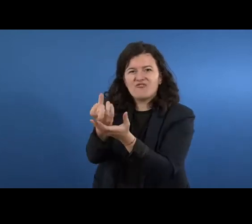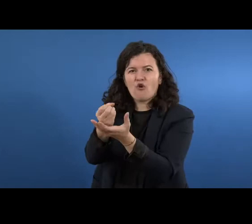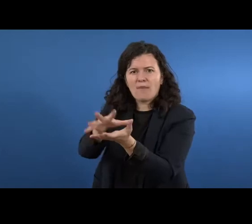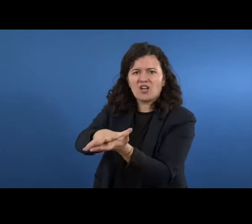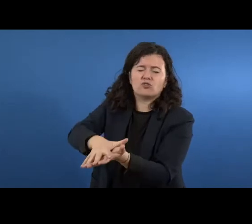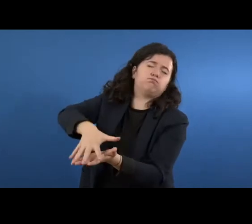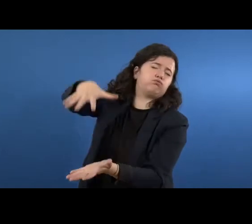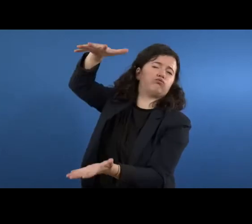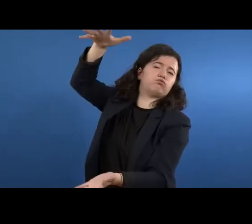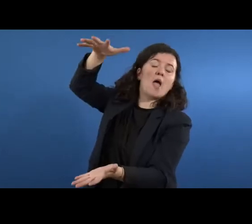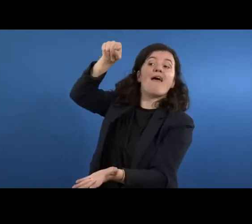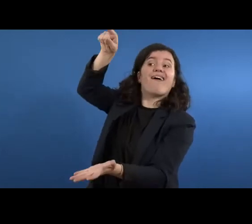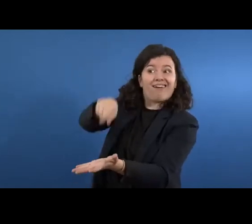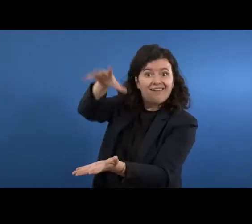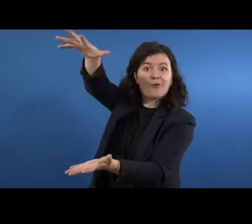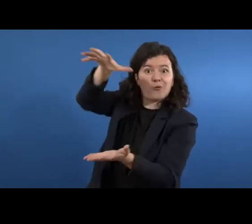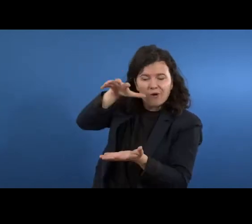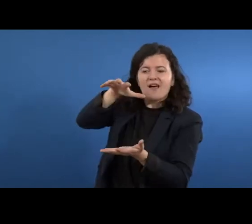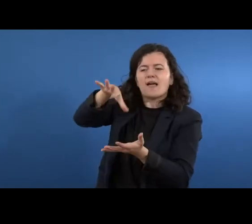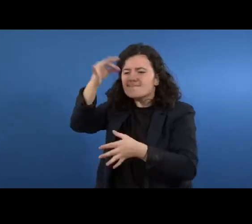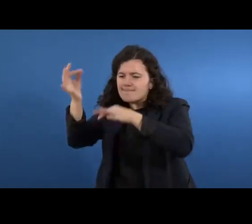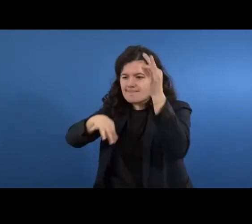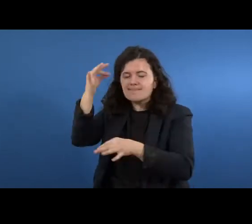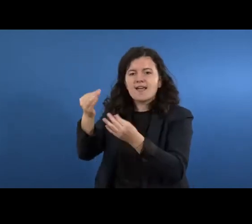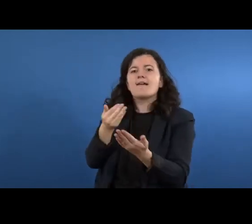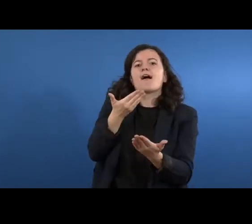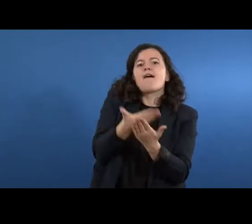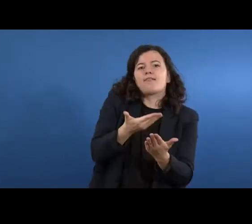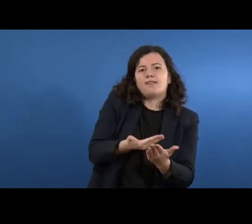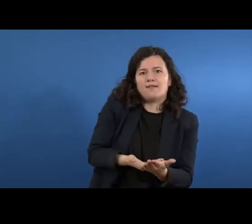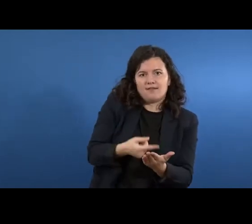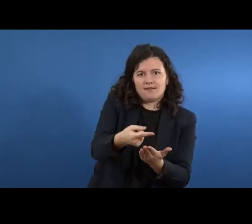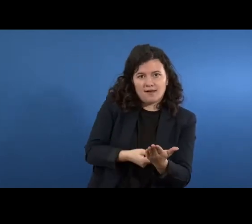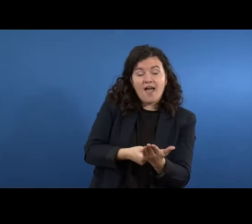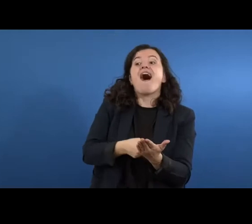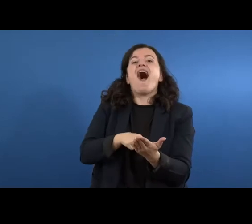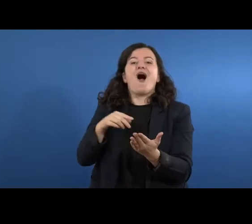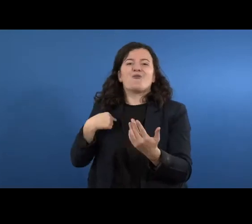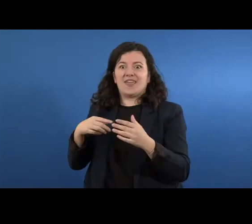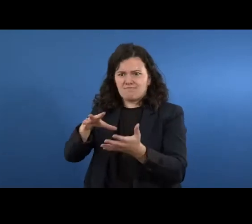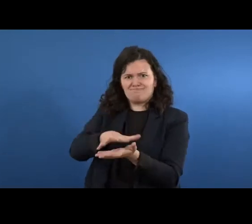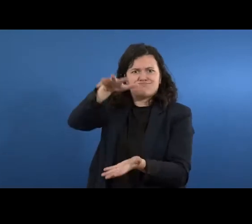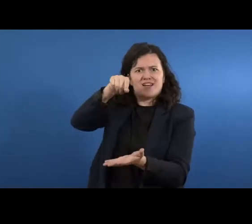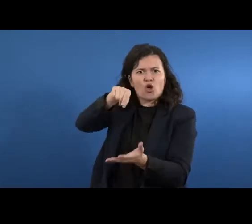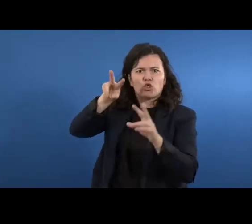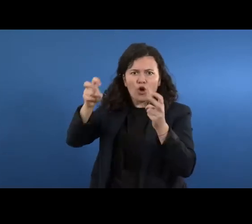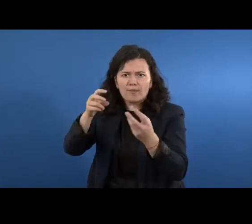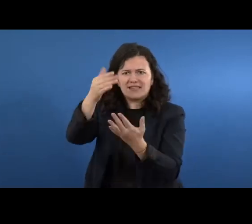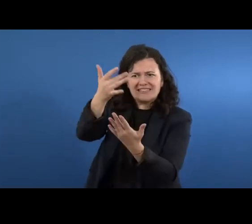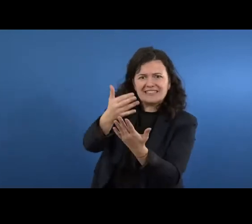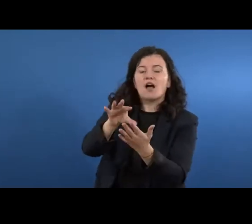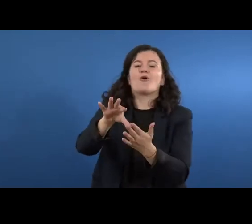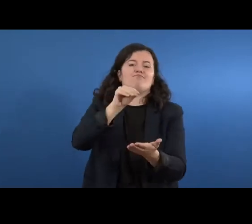of skills need. So out of this report, maybe something that I can share is that although it is, you